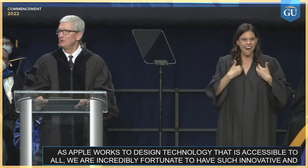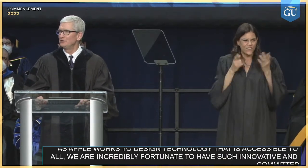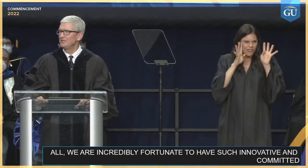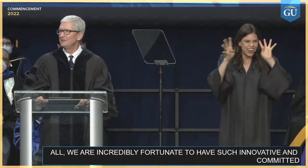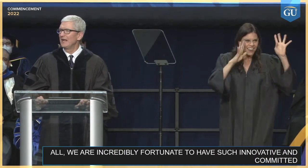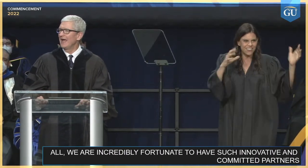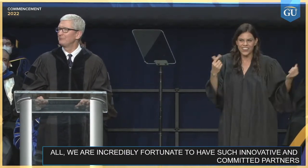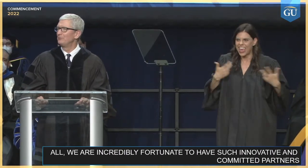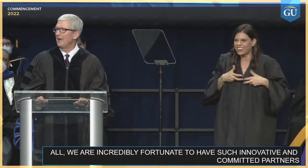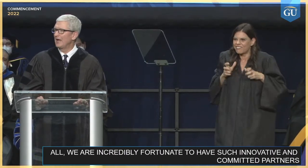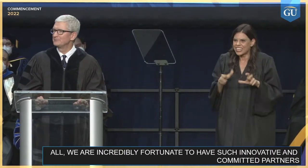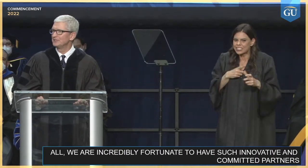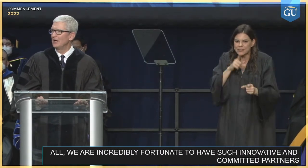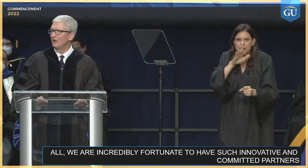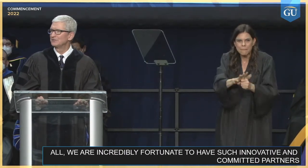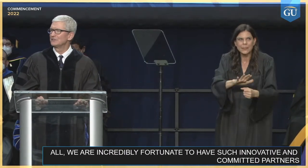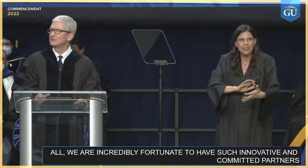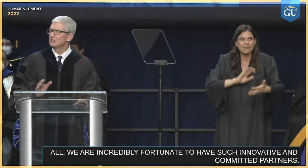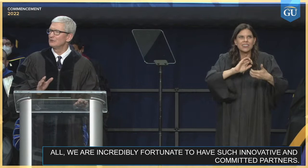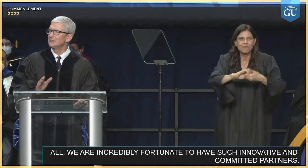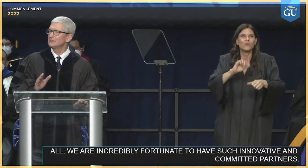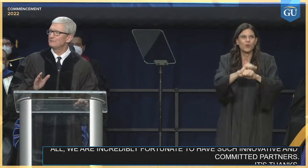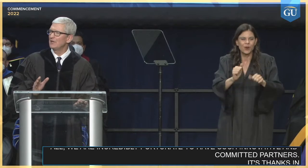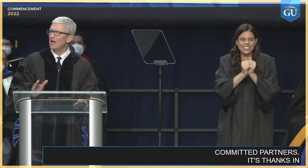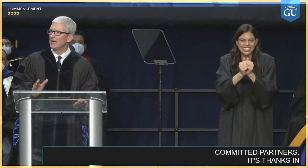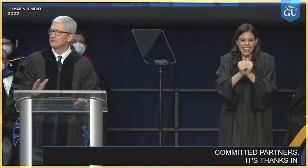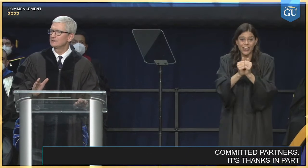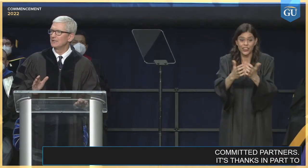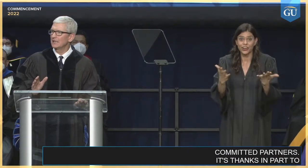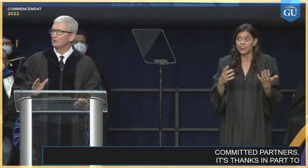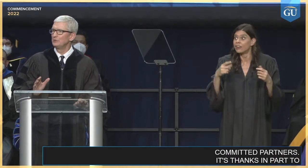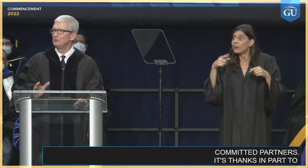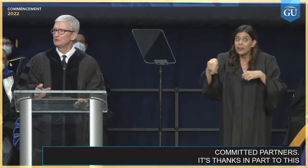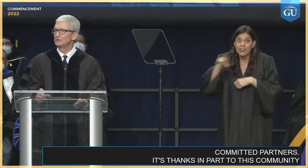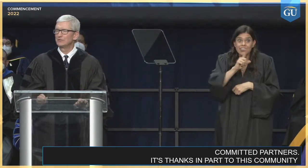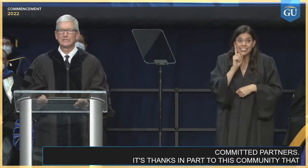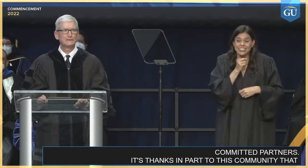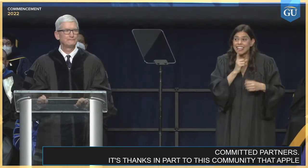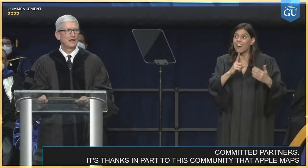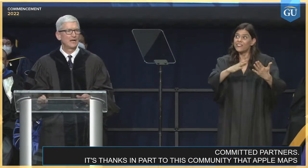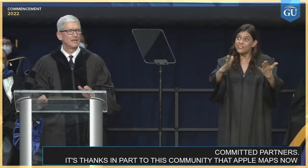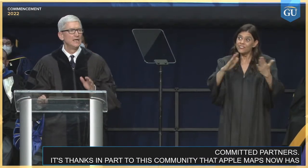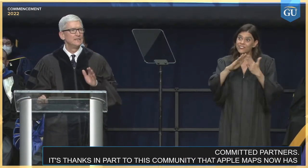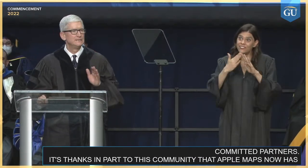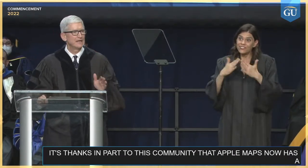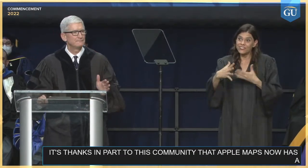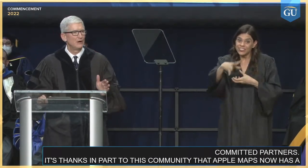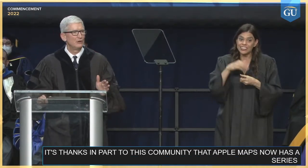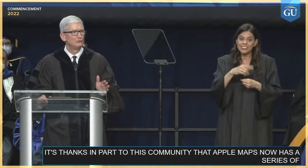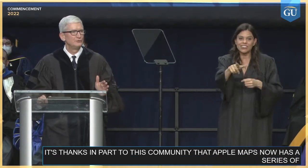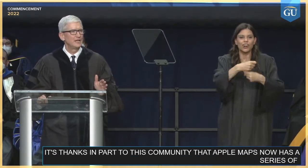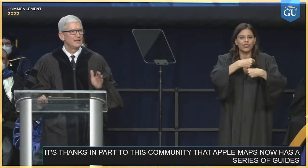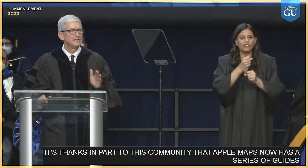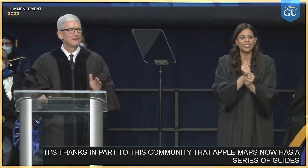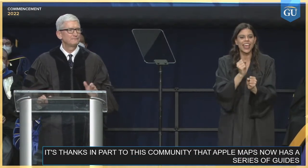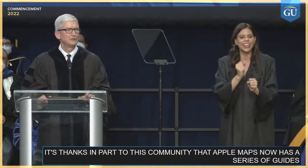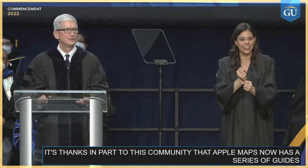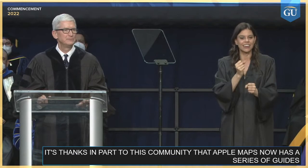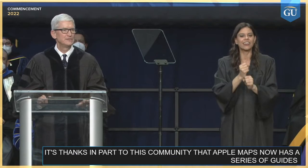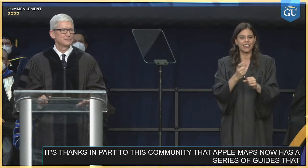that Apple Maps now has a series of guides that help users identify deaf-owned and deaf-friendly